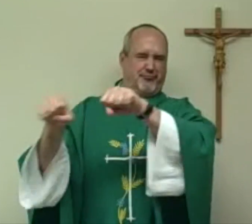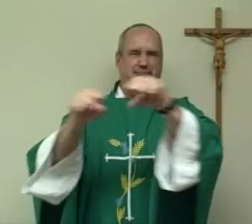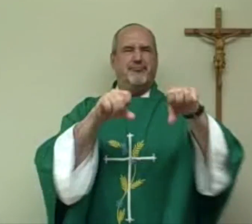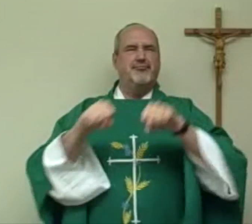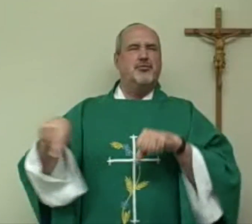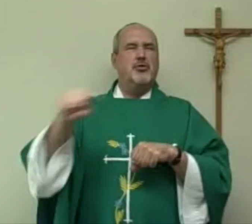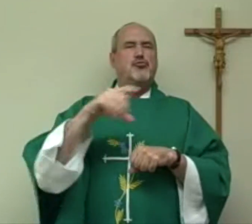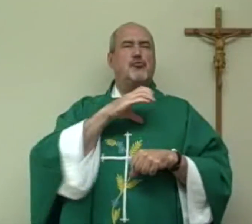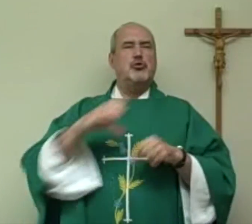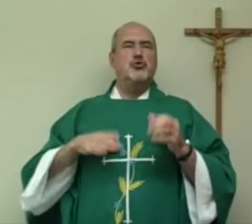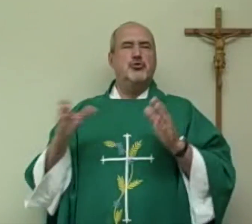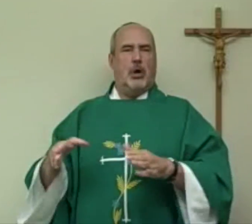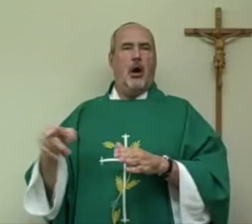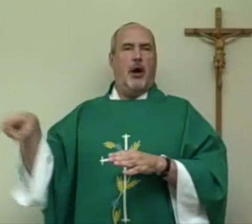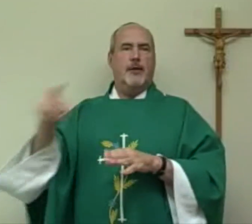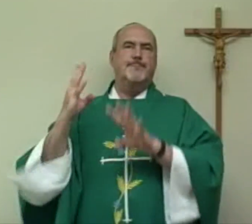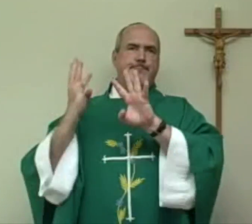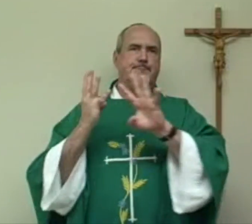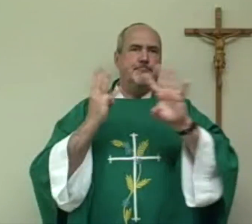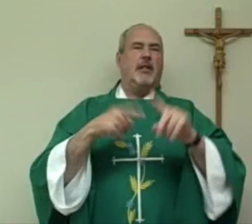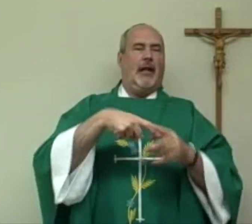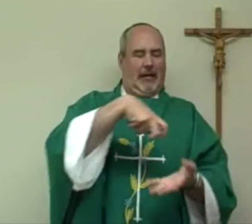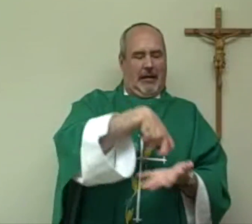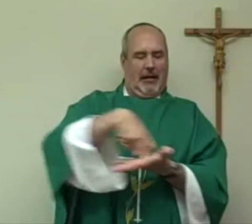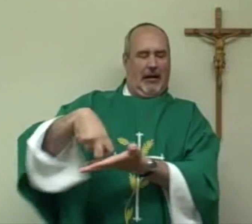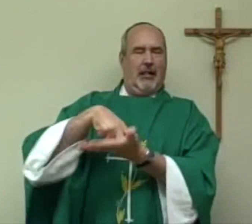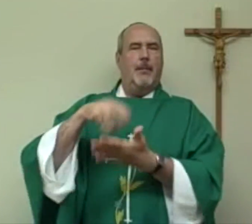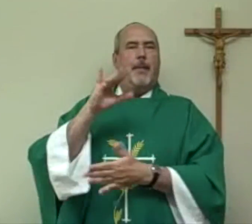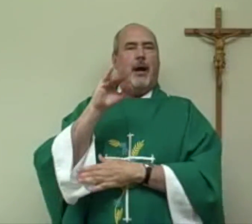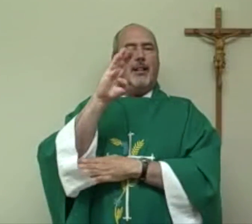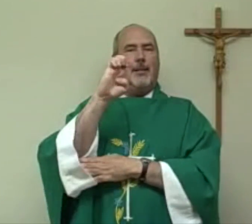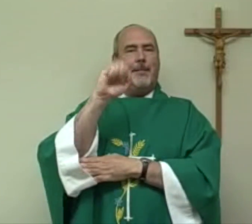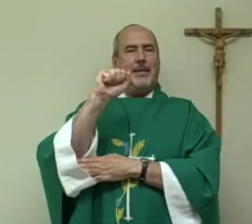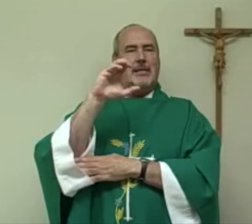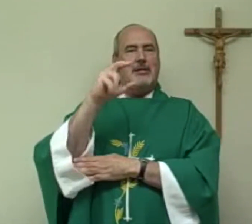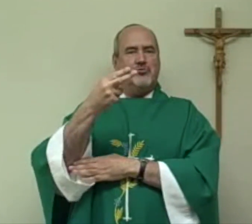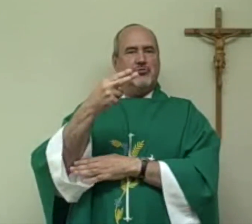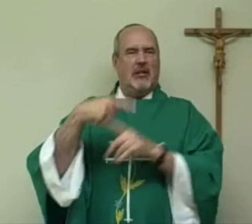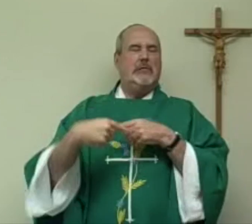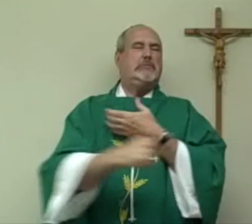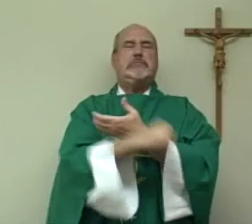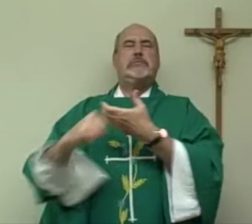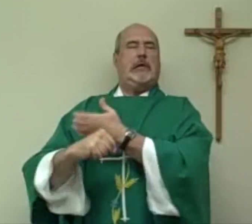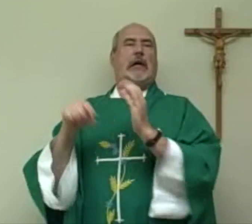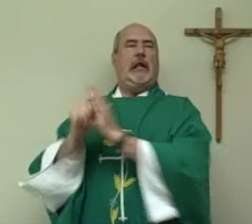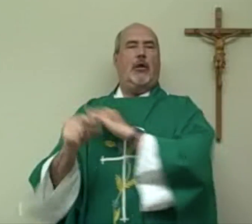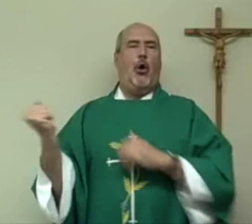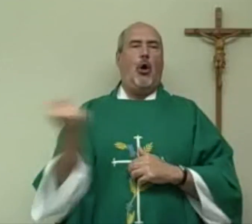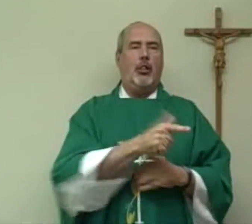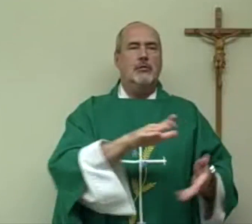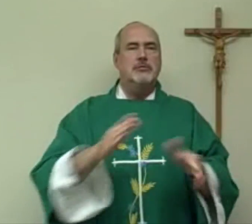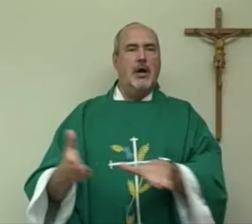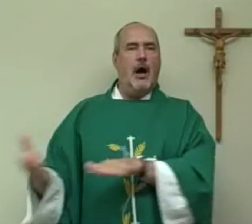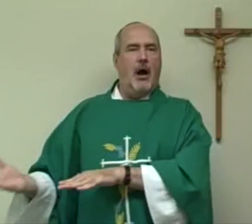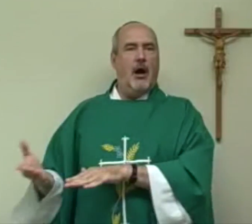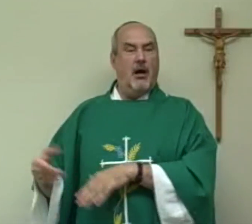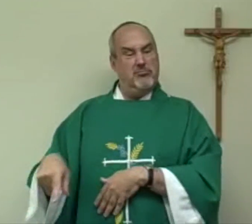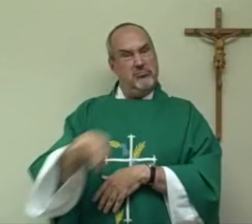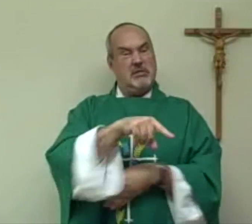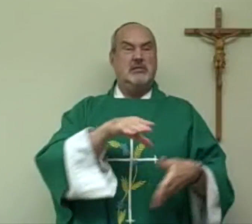by ISIS in Libya, where they rounded up all of these Christians and made them kneel on a beach, and they slit all their